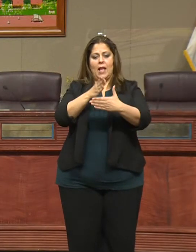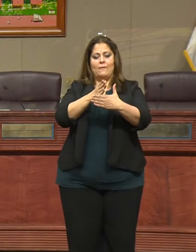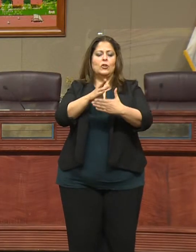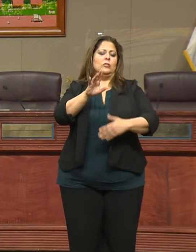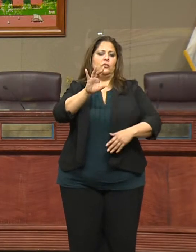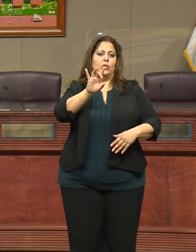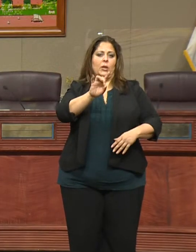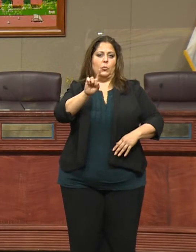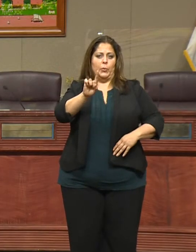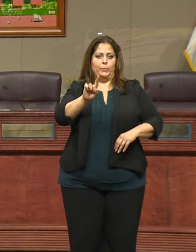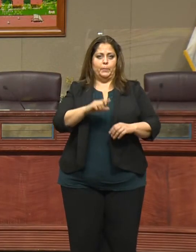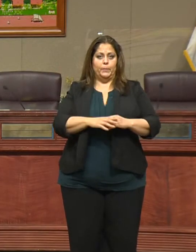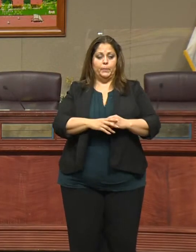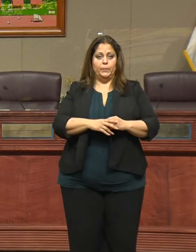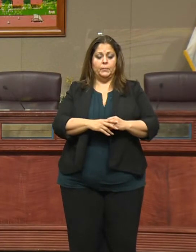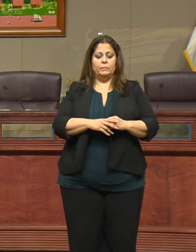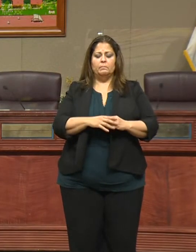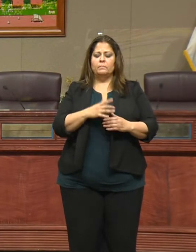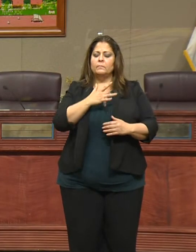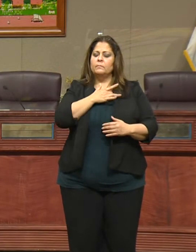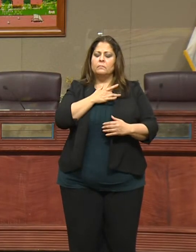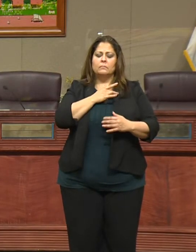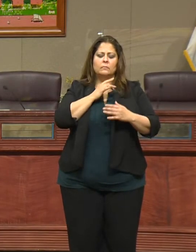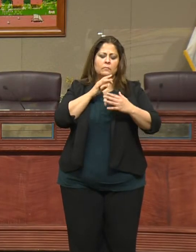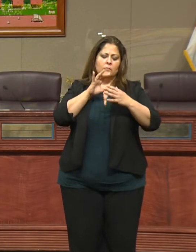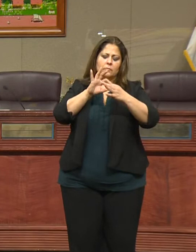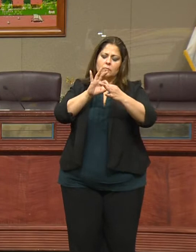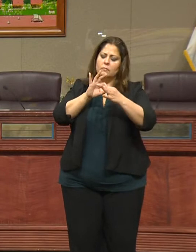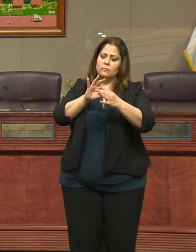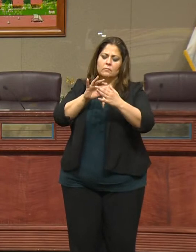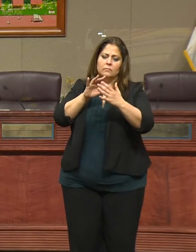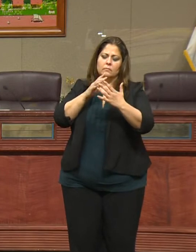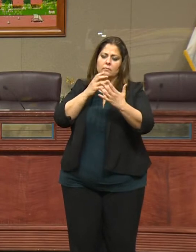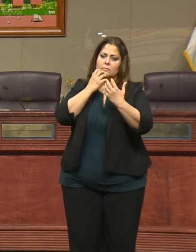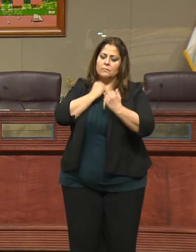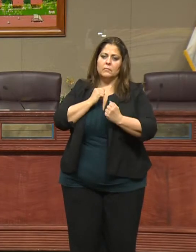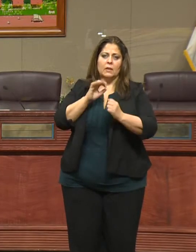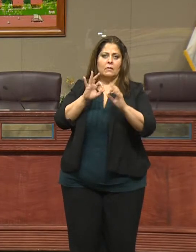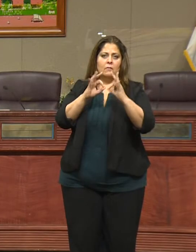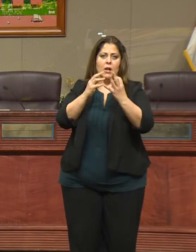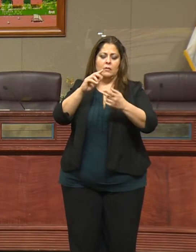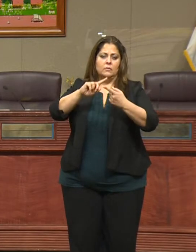years. Our hearts go out to the families and friends during this difficult time.